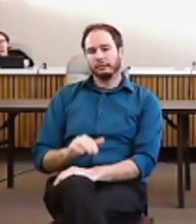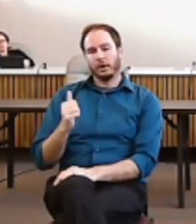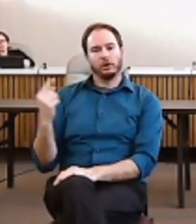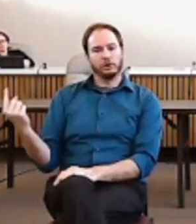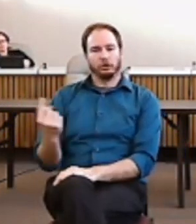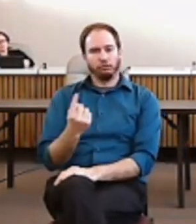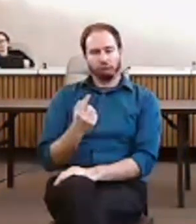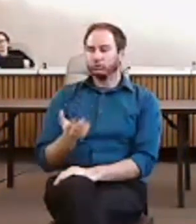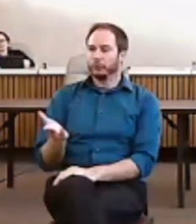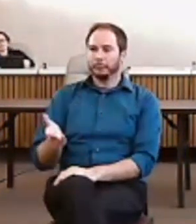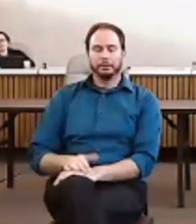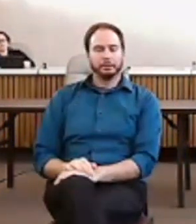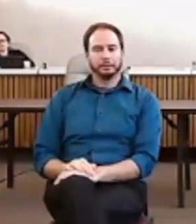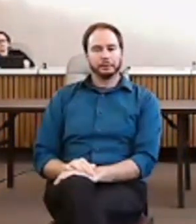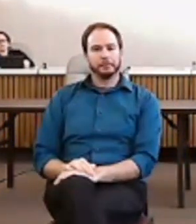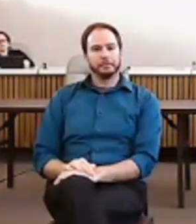Go ahead.